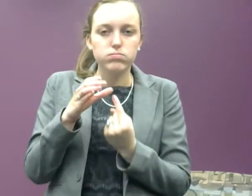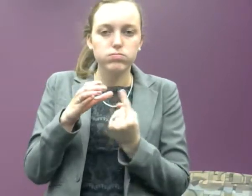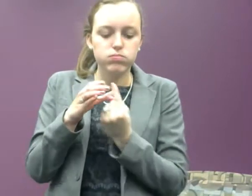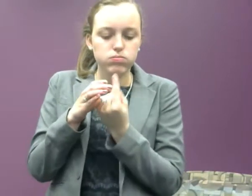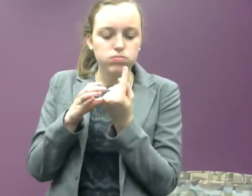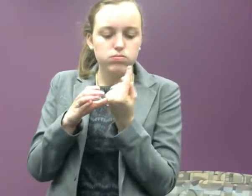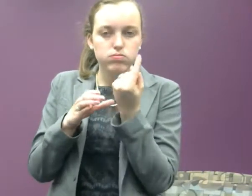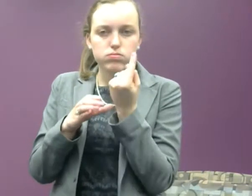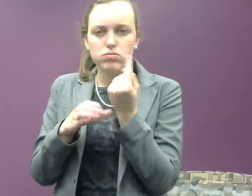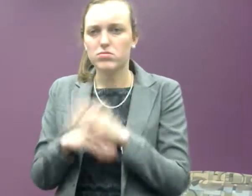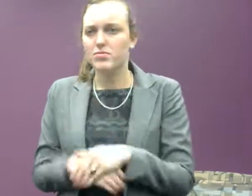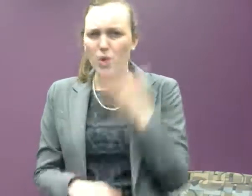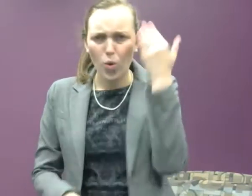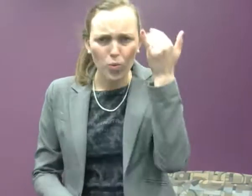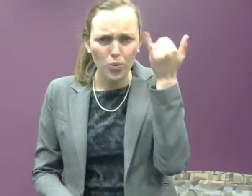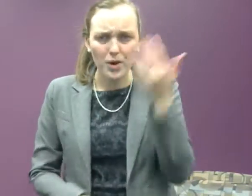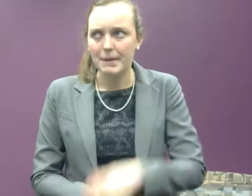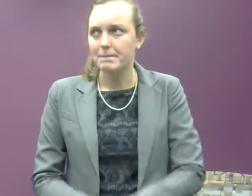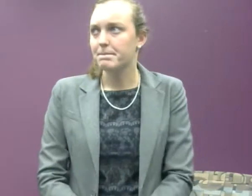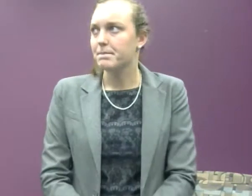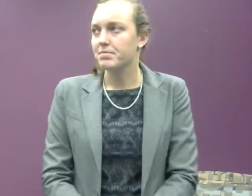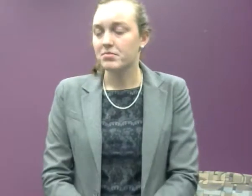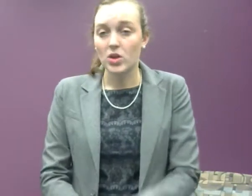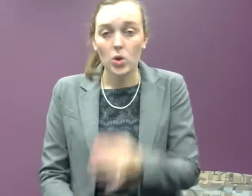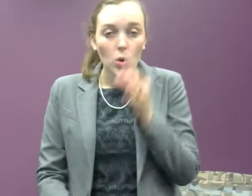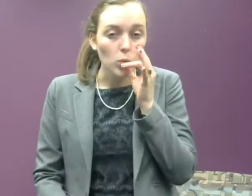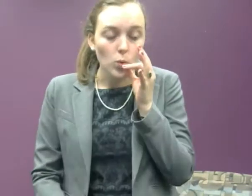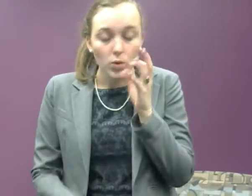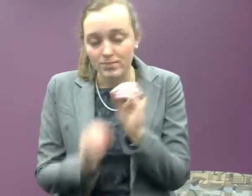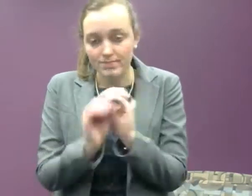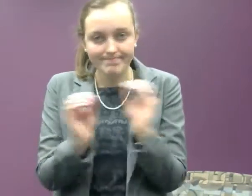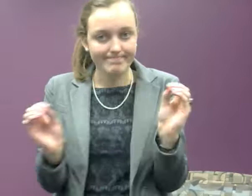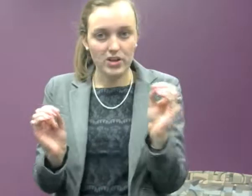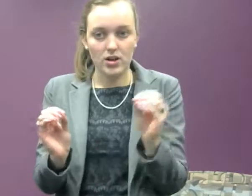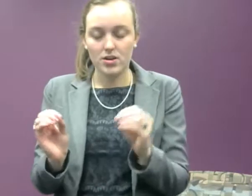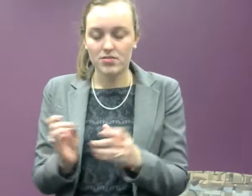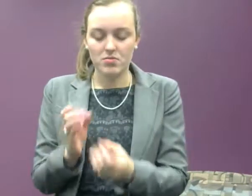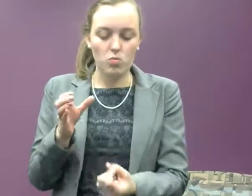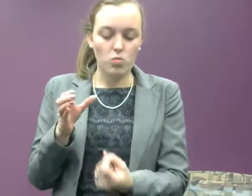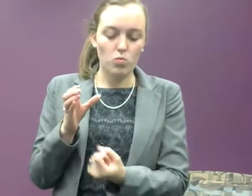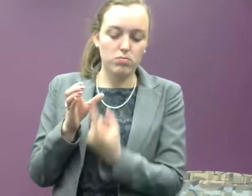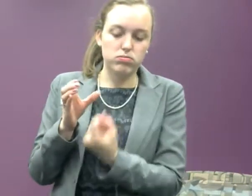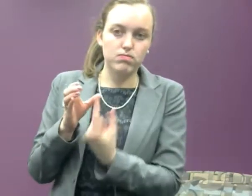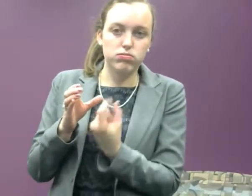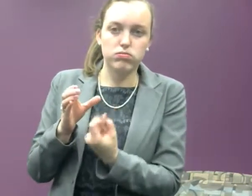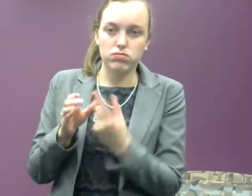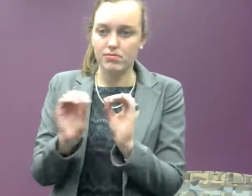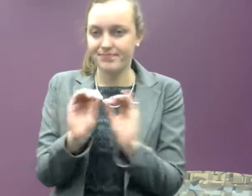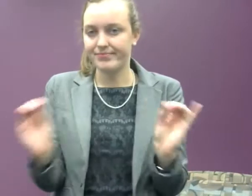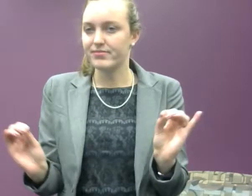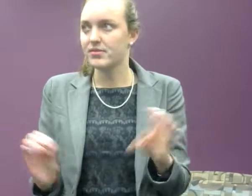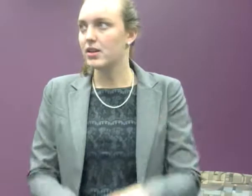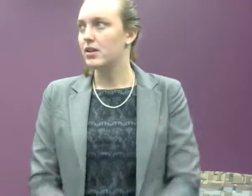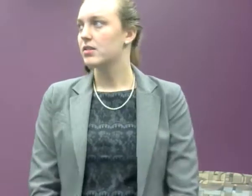that? Nobody's sucking on it, pulling it up. No pumps pushing on it, pushing it up. So the water is holding on to